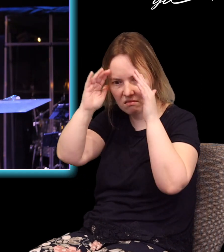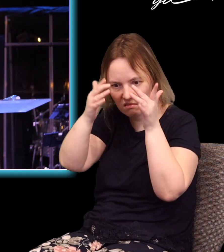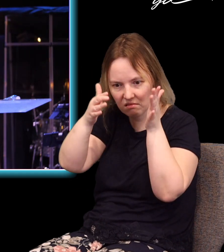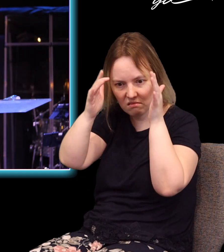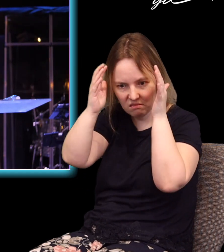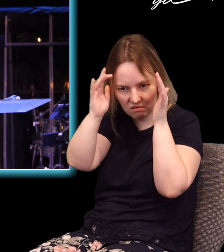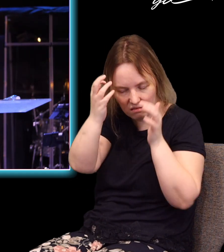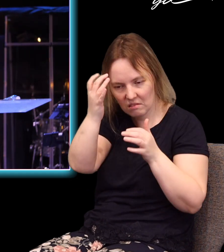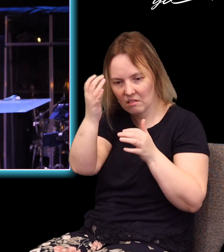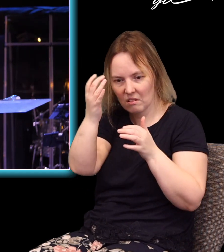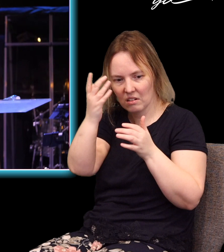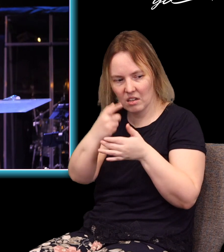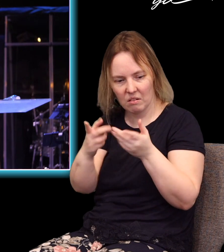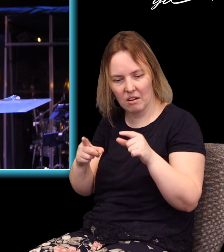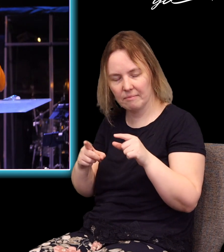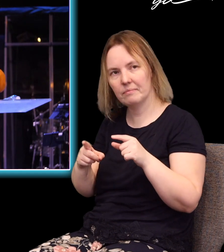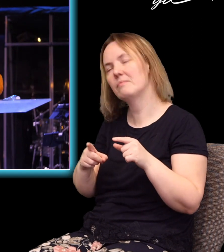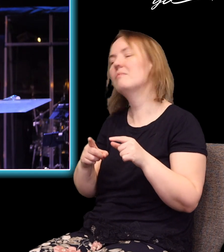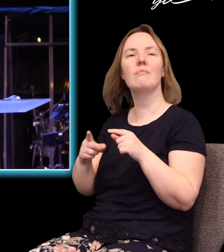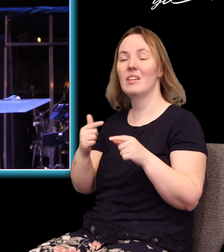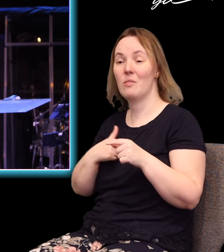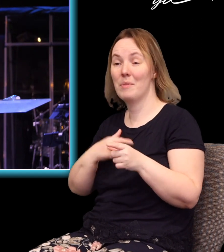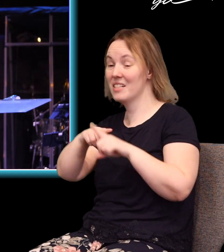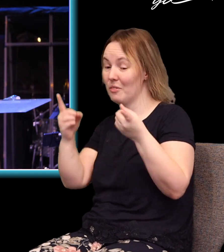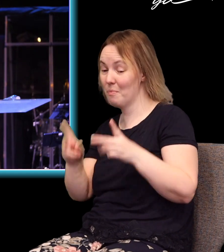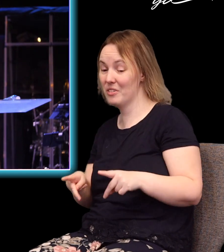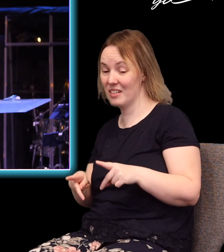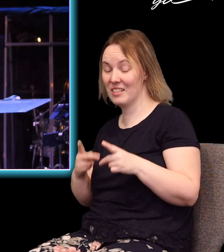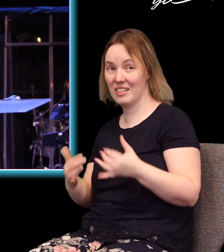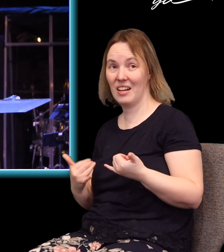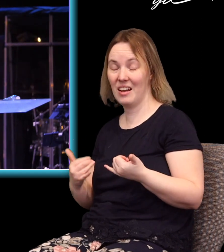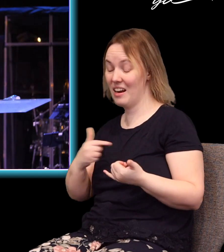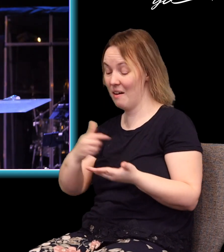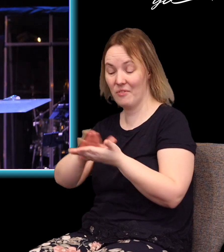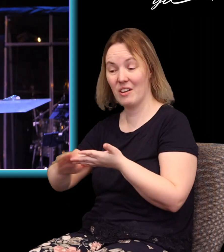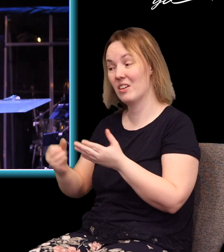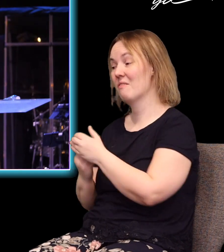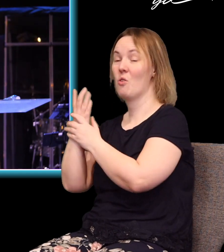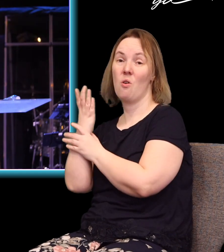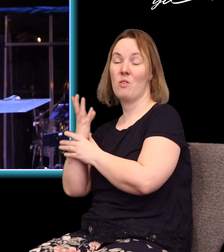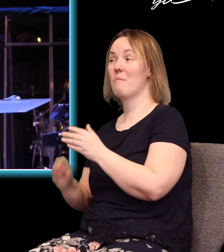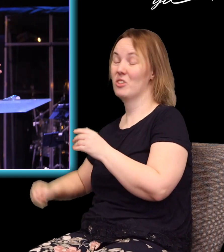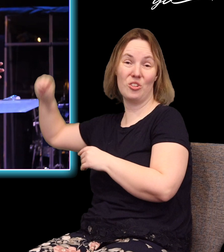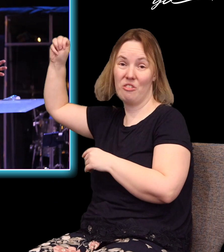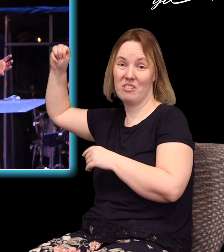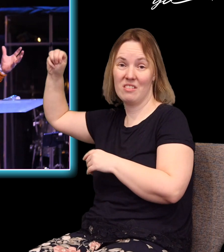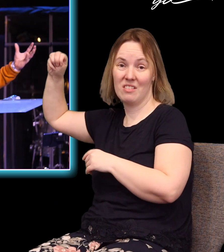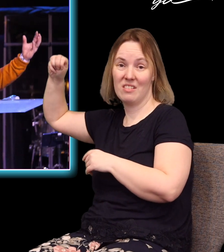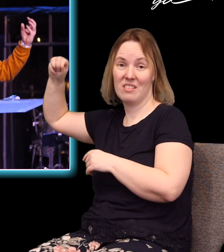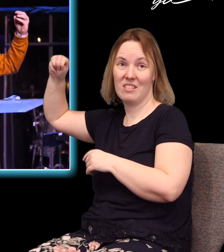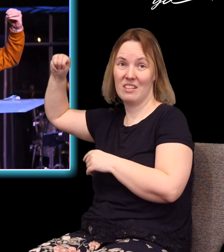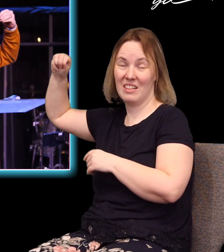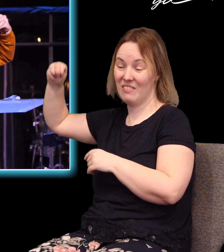it. And what happens? Even though I'm a different person today, even though I'm forgiven, I've grown, I've matured,